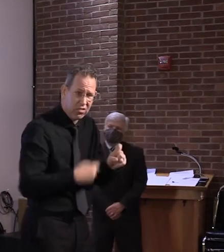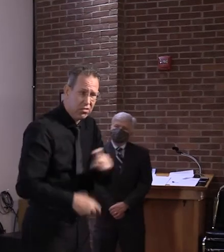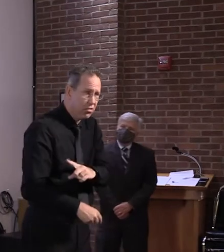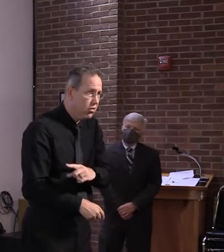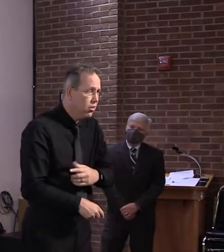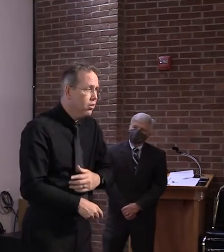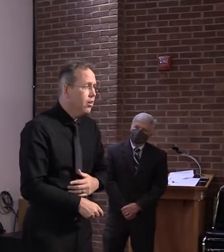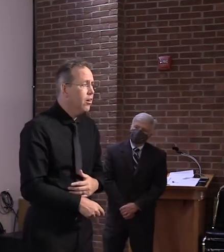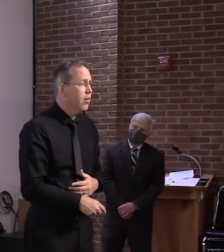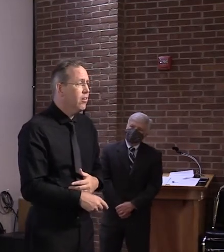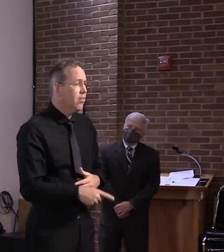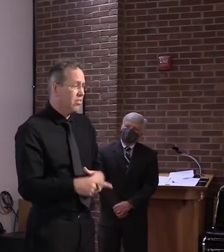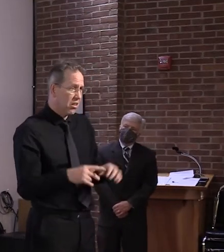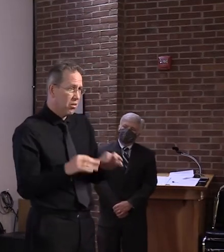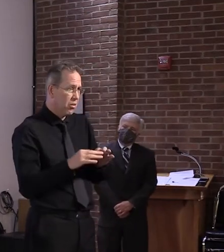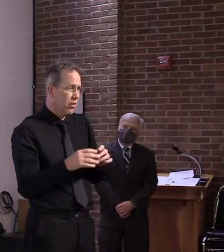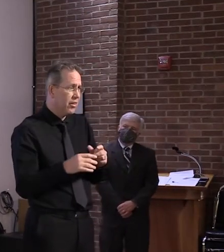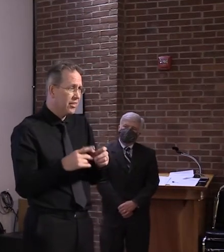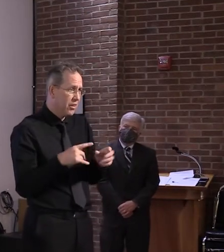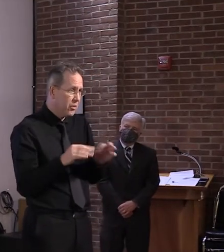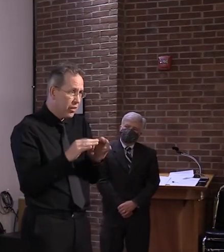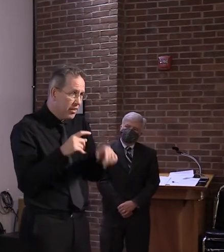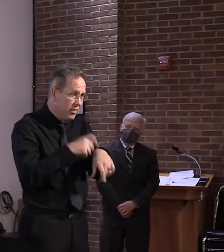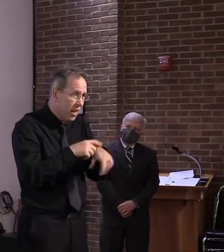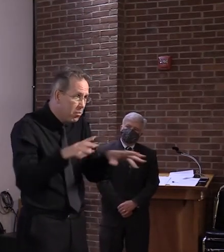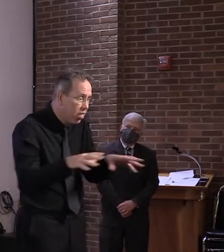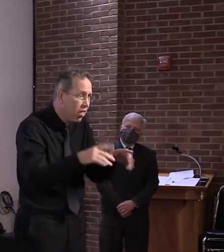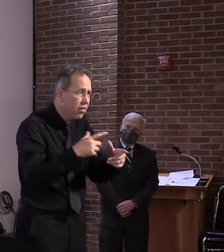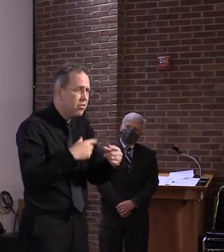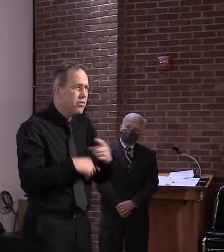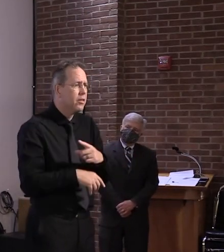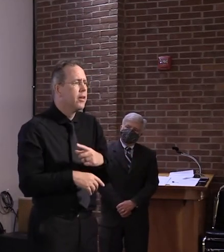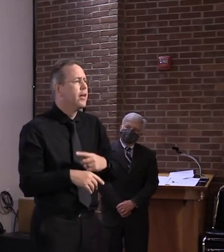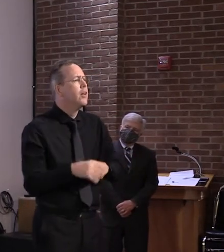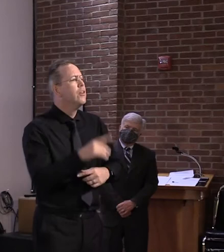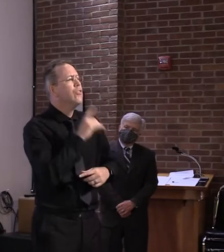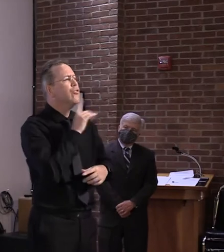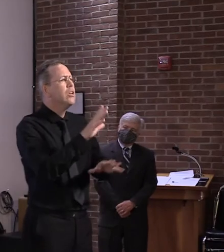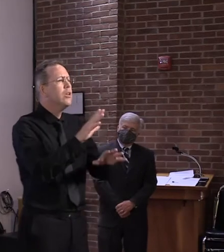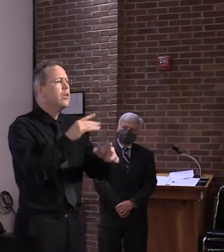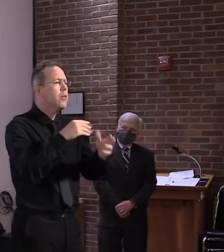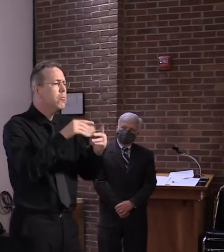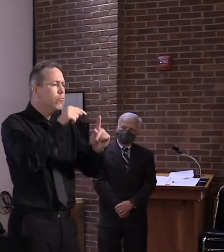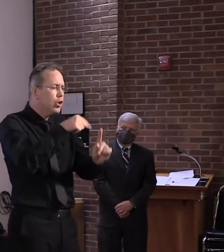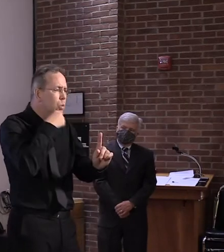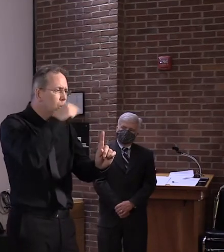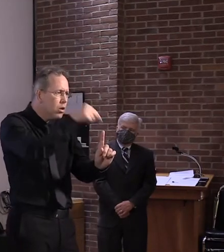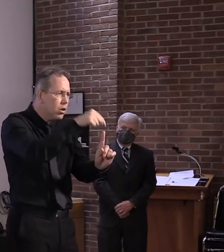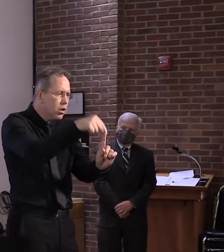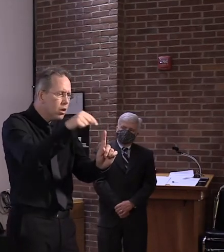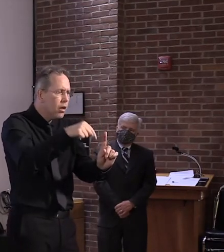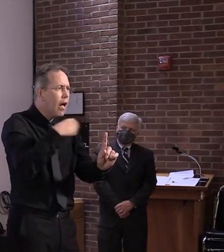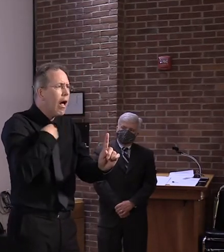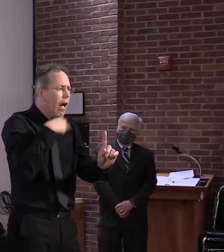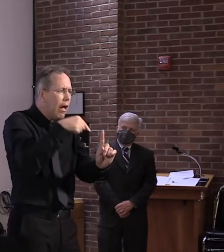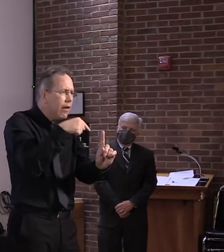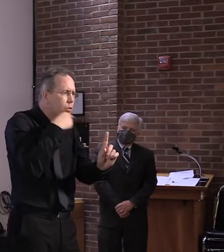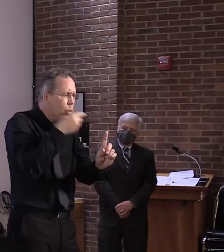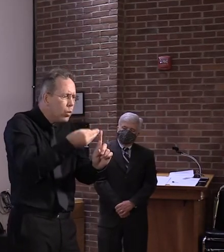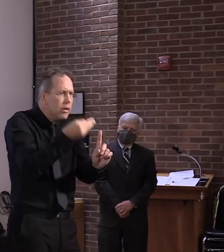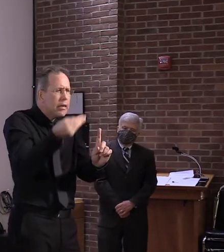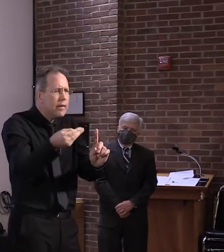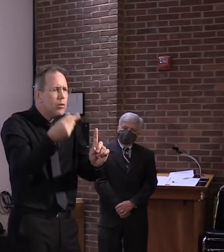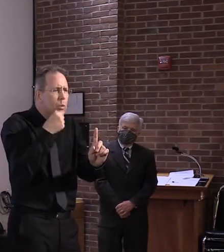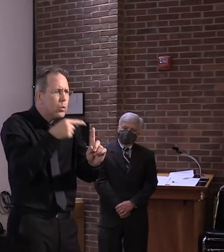But it involves people's recall quite often, and recall is one of those things where you can ask a question five different